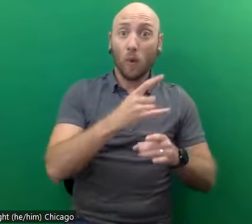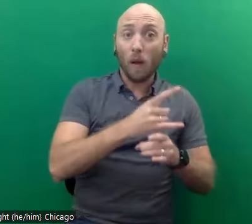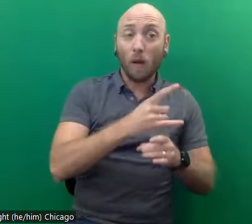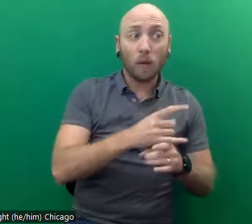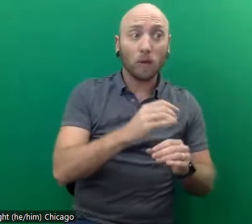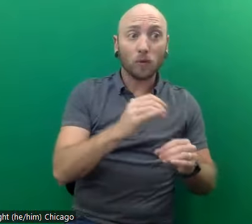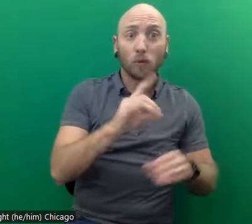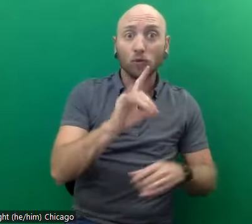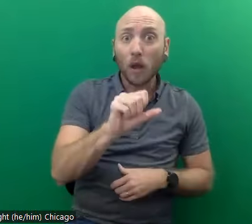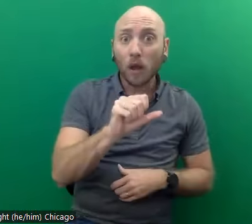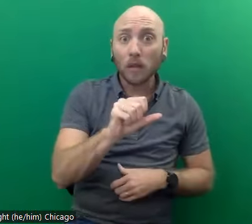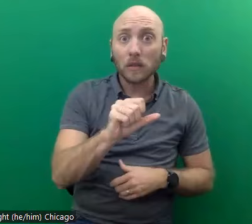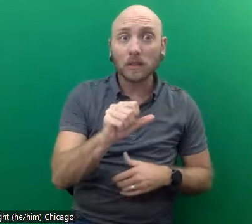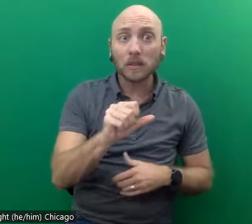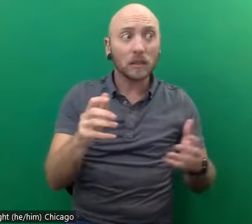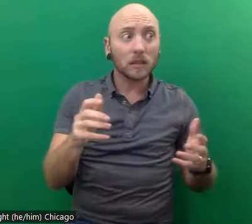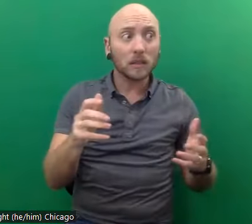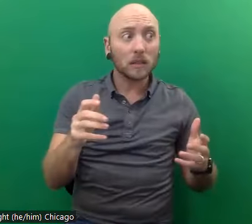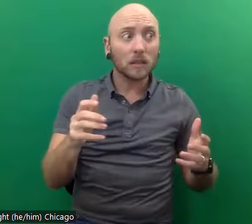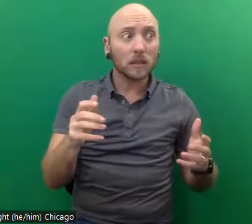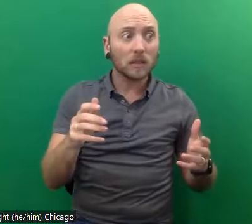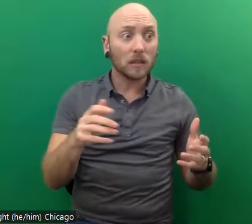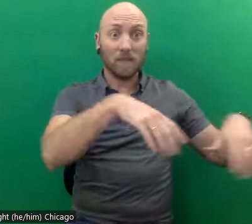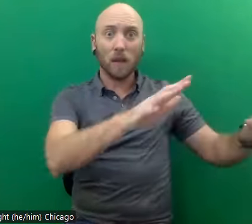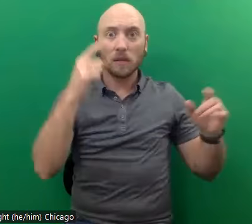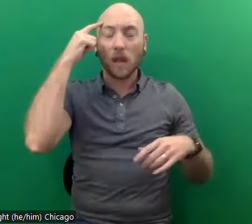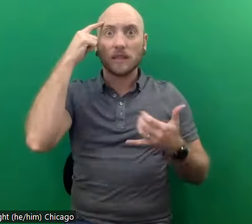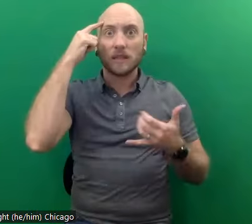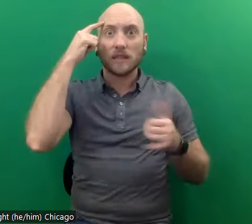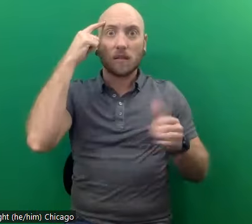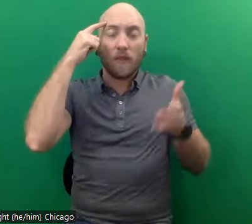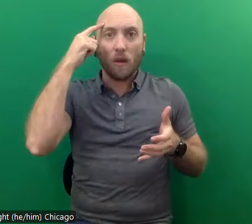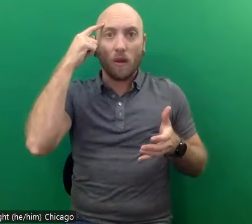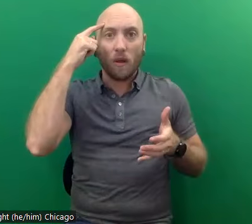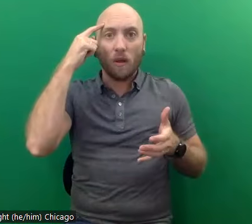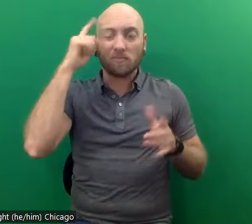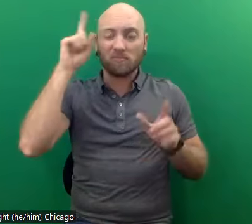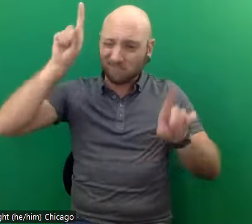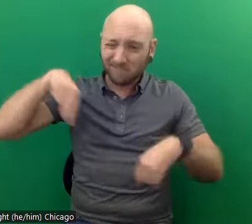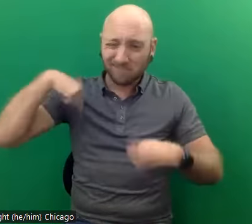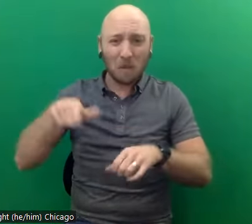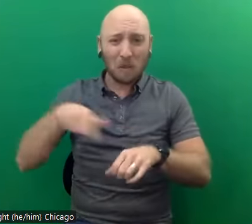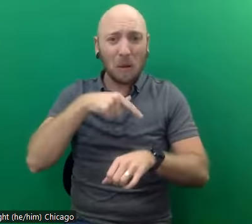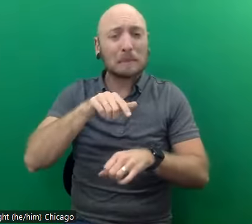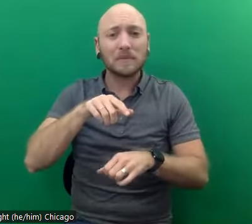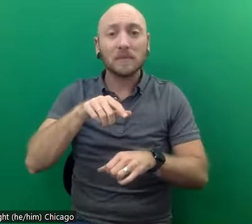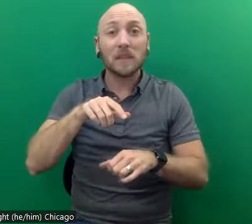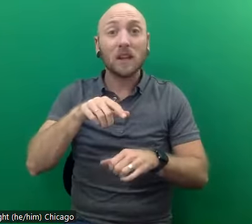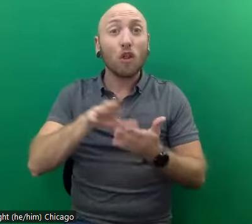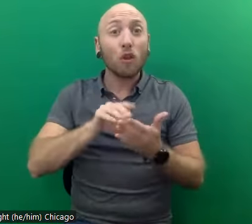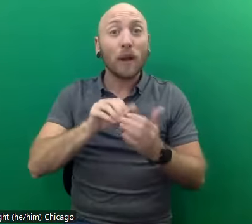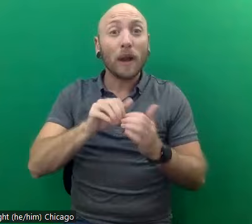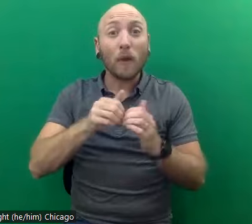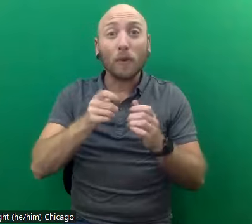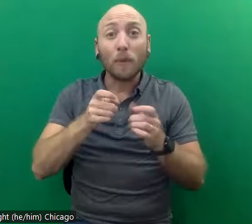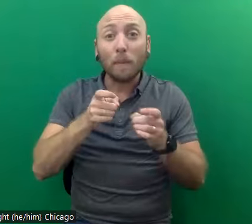left in my head. And from a very young age, I was never taught how to cope. I was never taught how to talk about my feelings